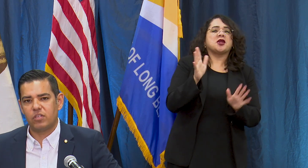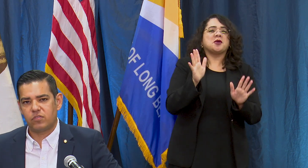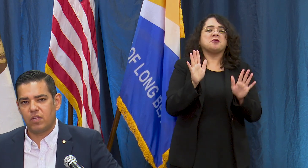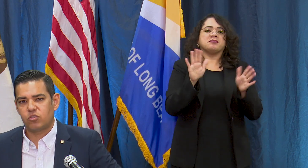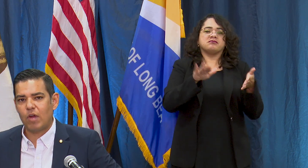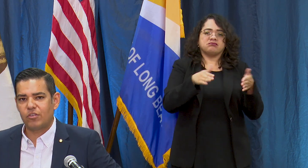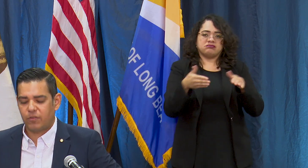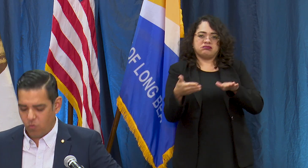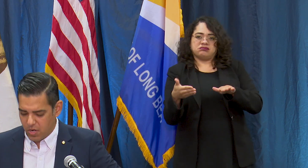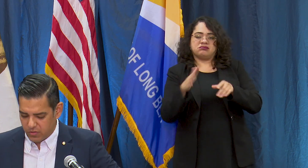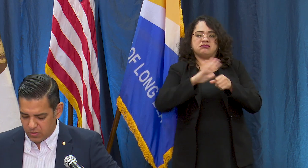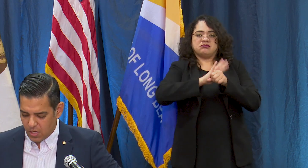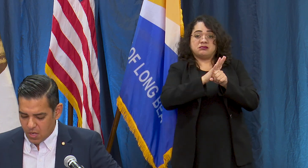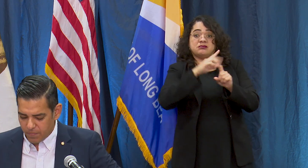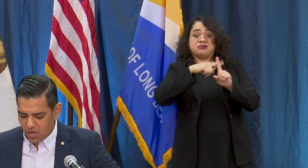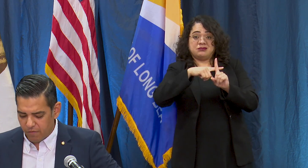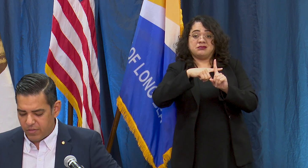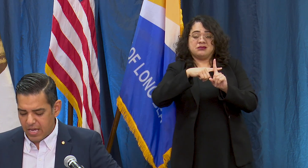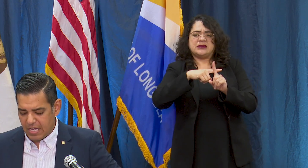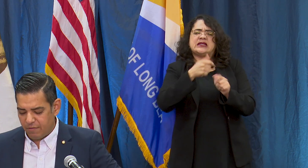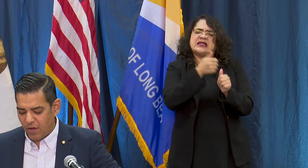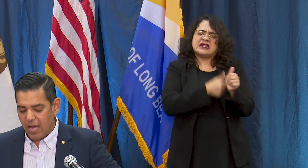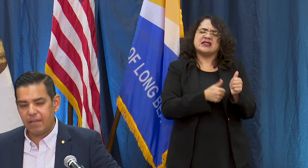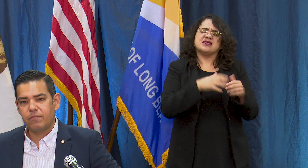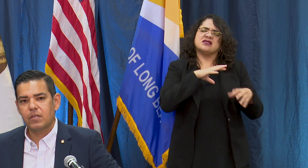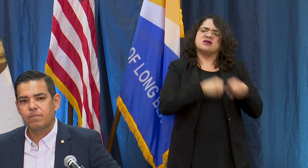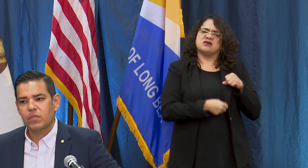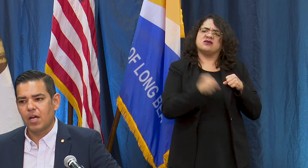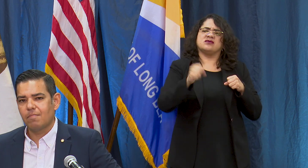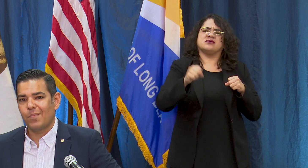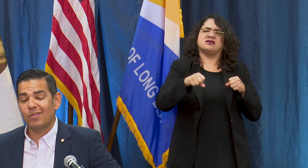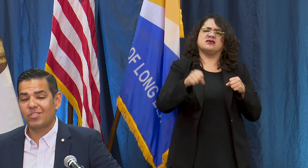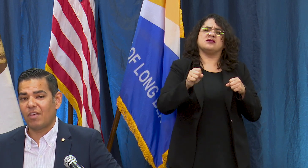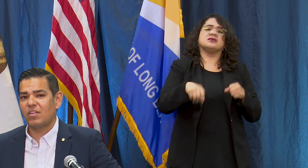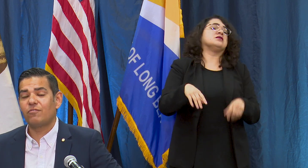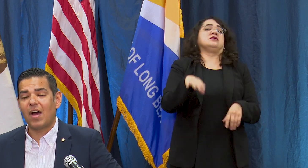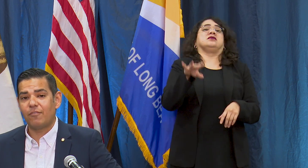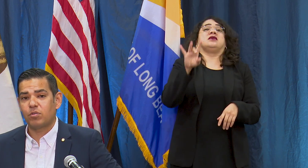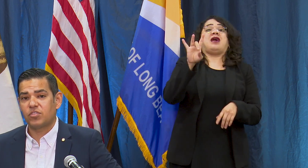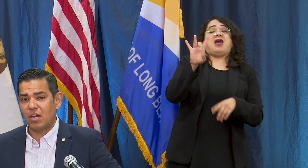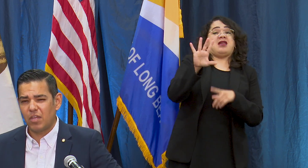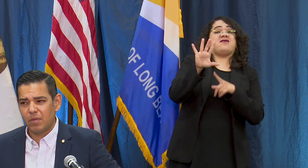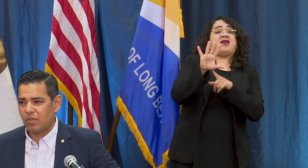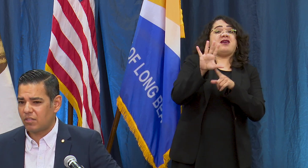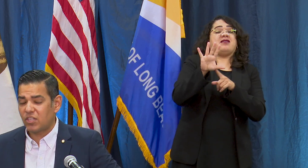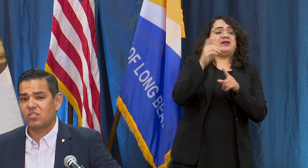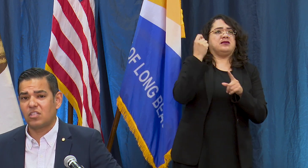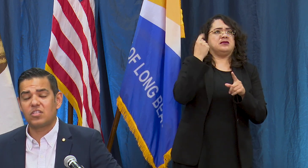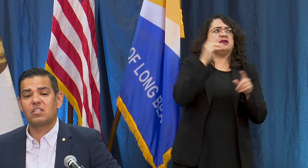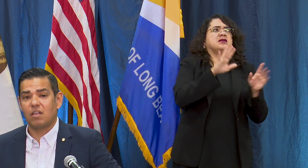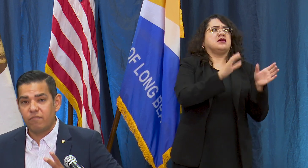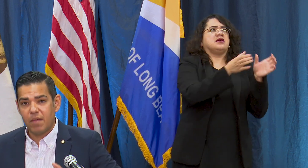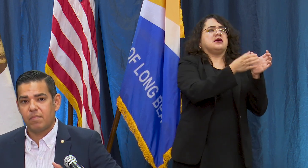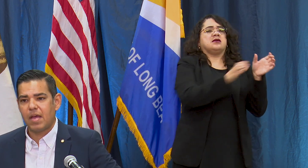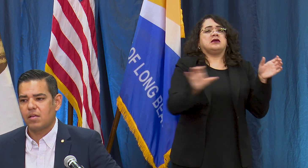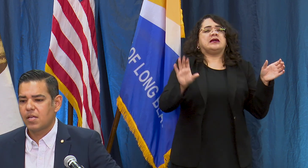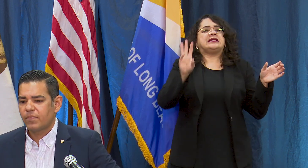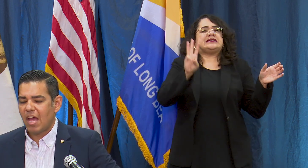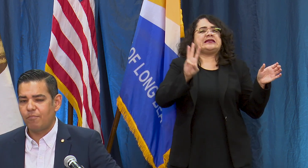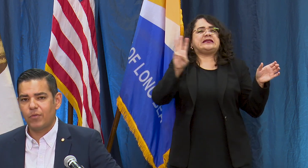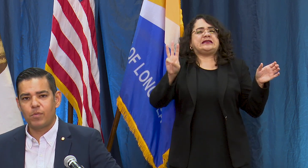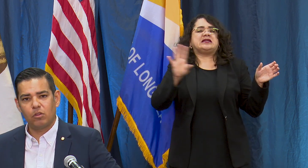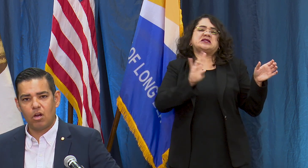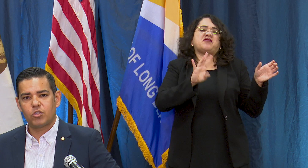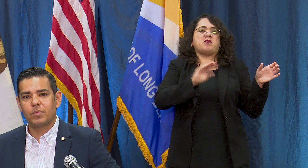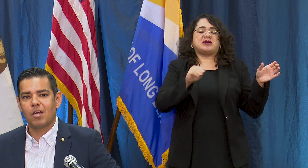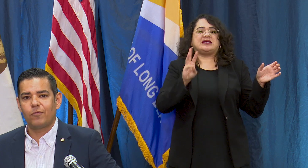of which is tragic for us. Of the 85, about 75% of them, 66 of them,